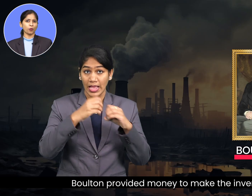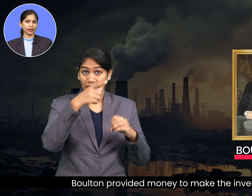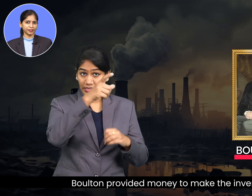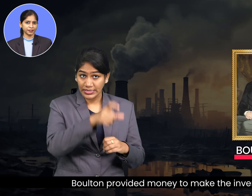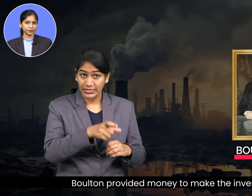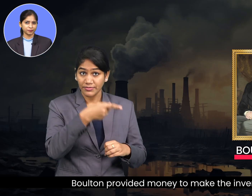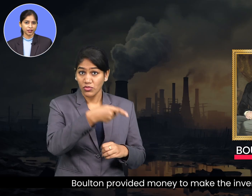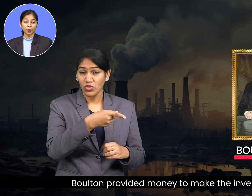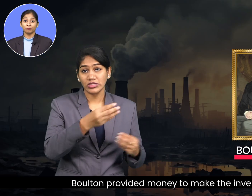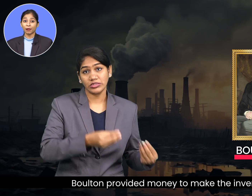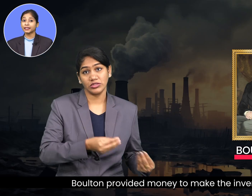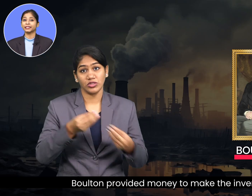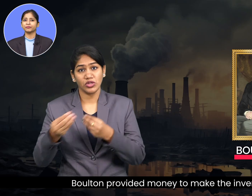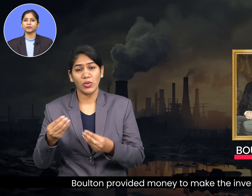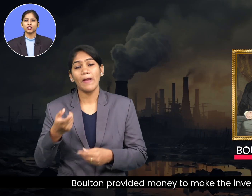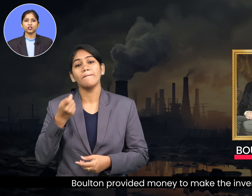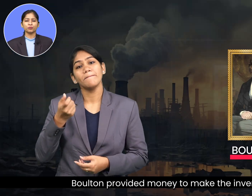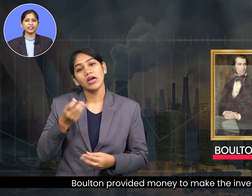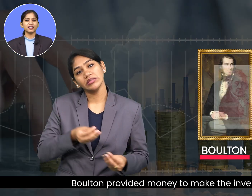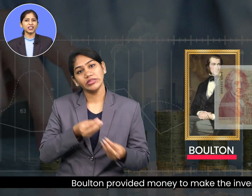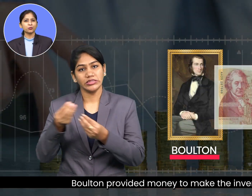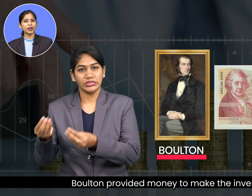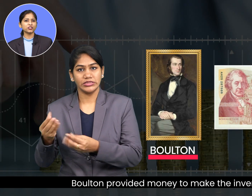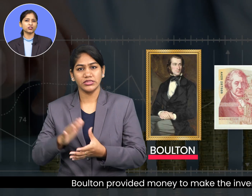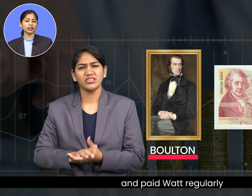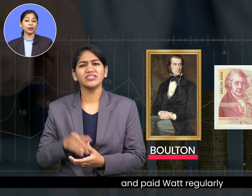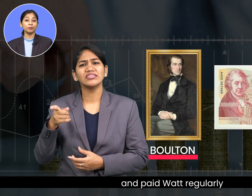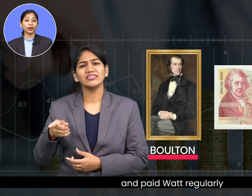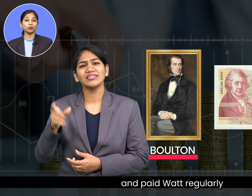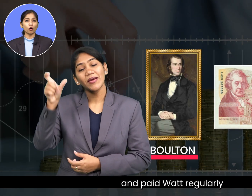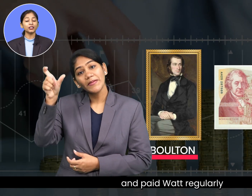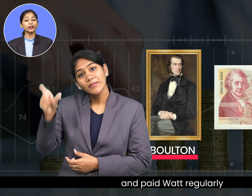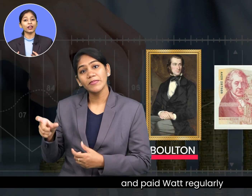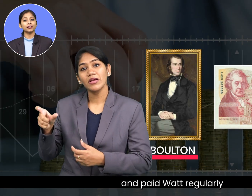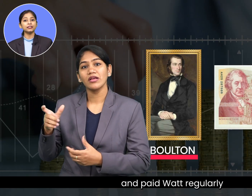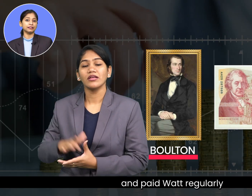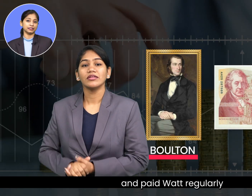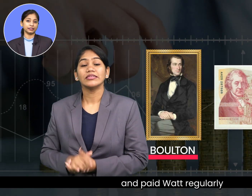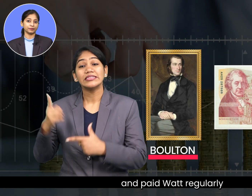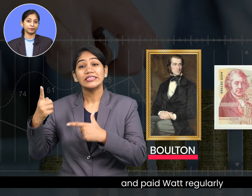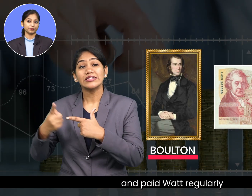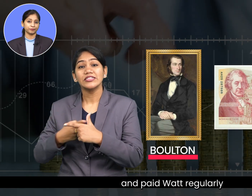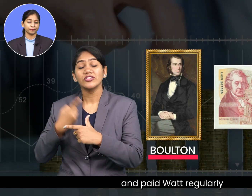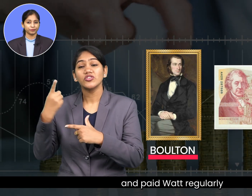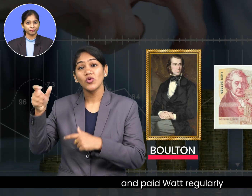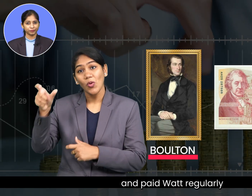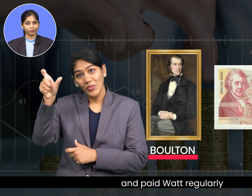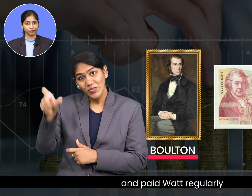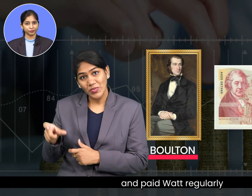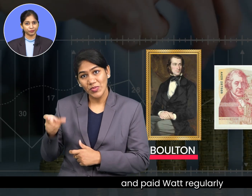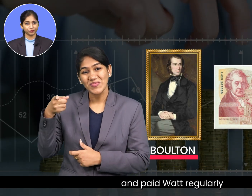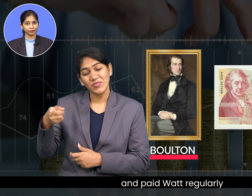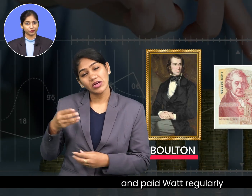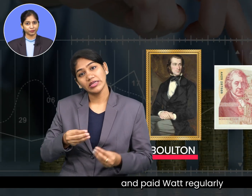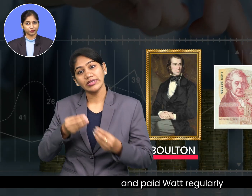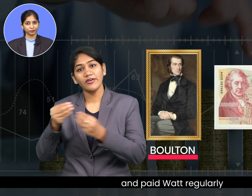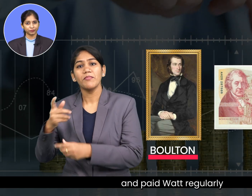Bolton provided money to make the invention and paid what regularly.